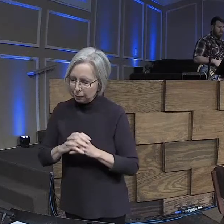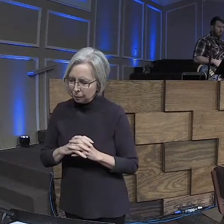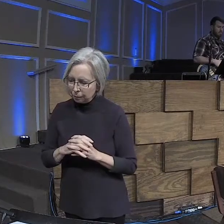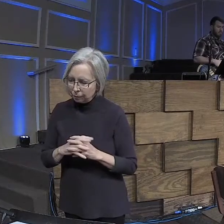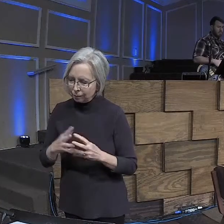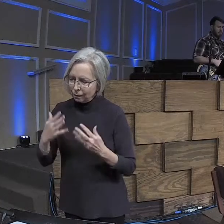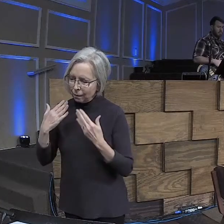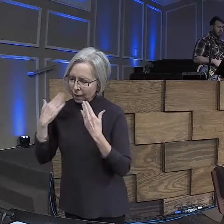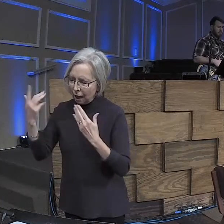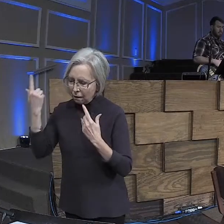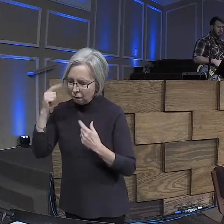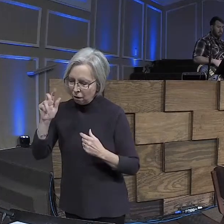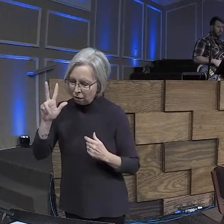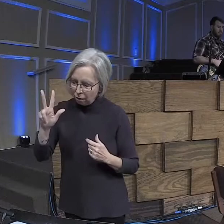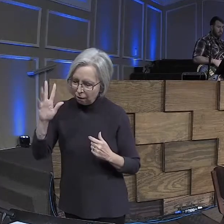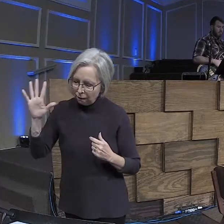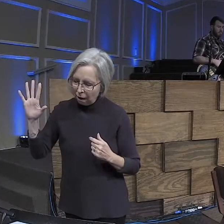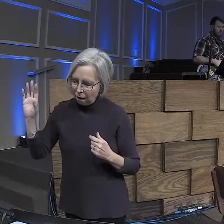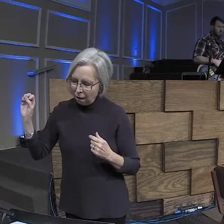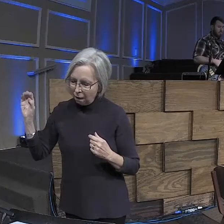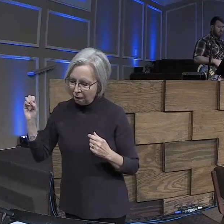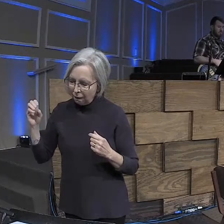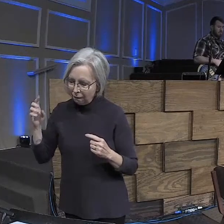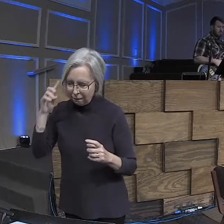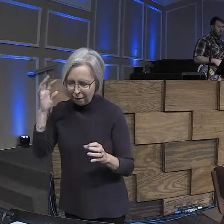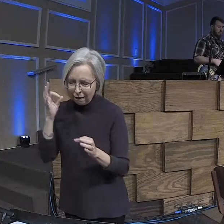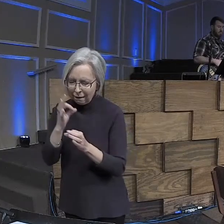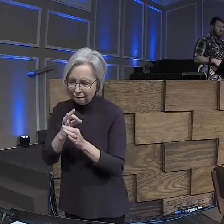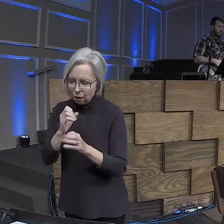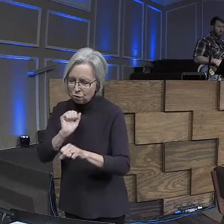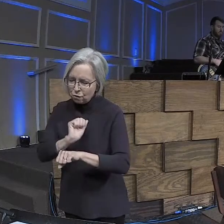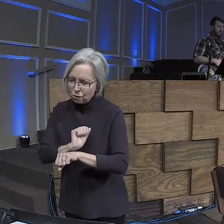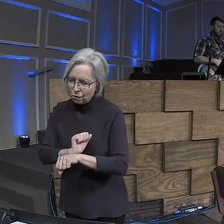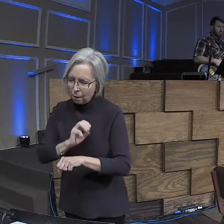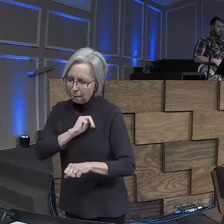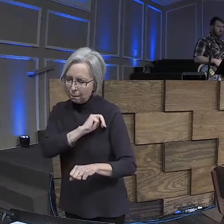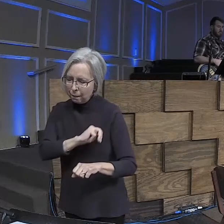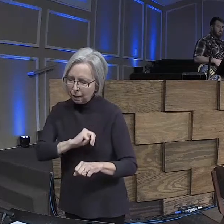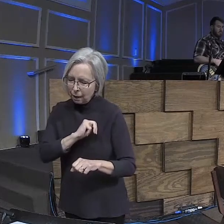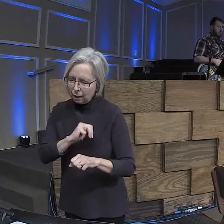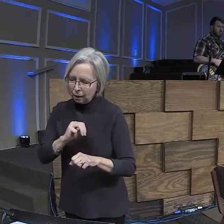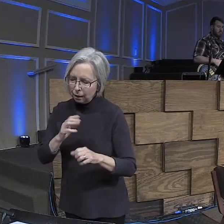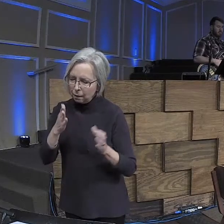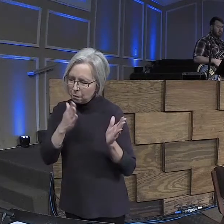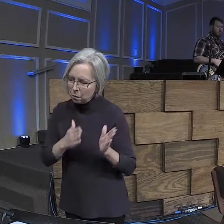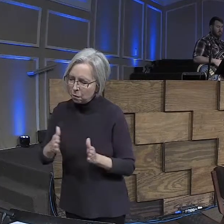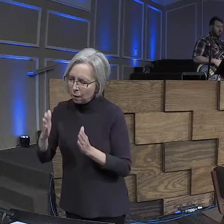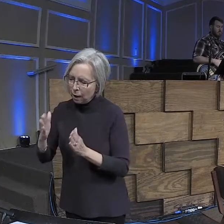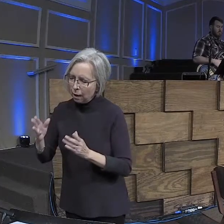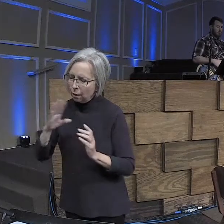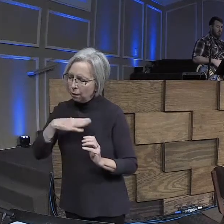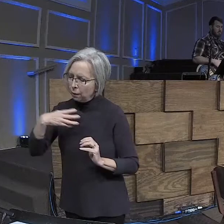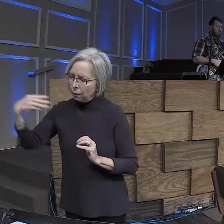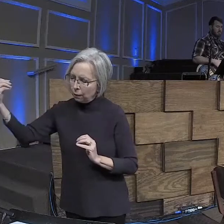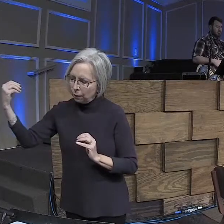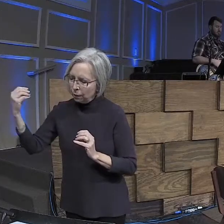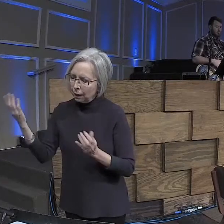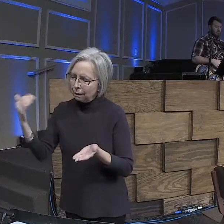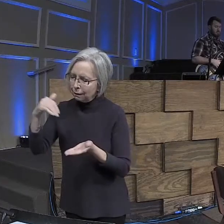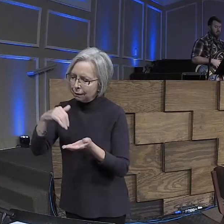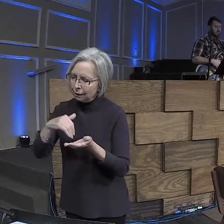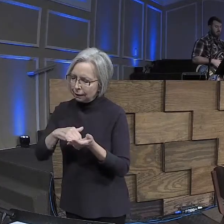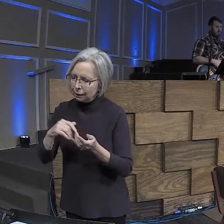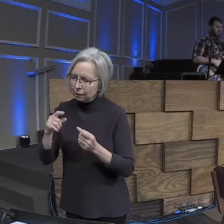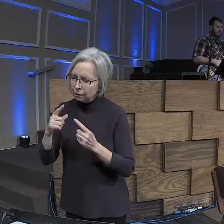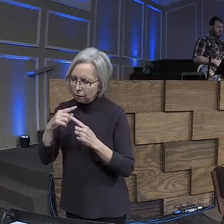for the 3,500 faithful workers who are out on the field or preparing to go back to the field. And thank you, as Paul thanked